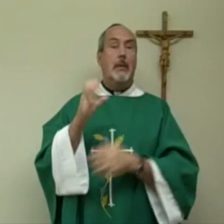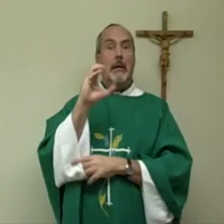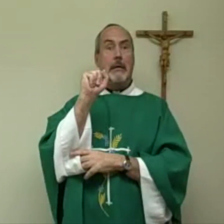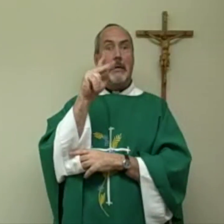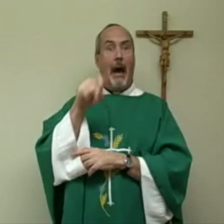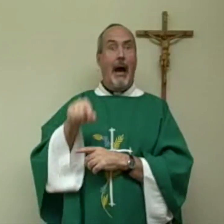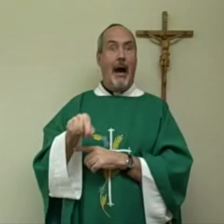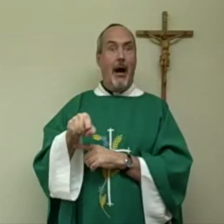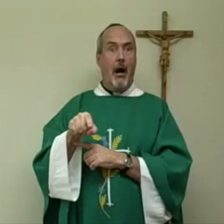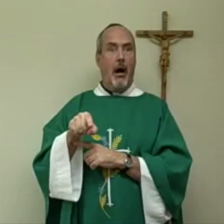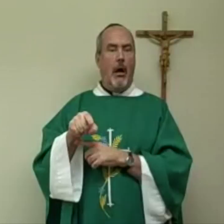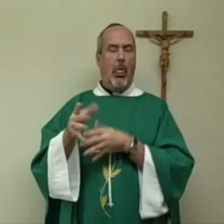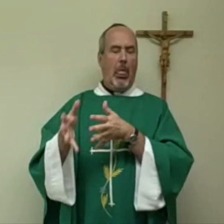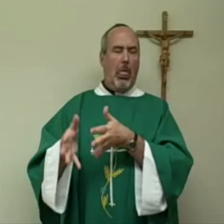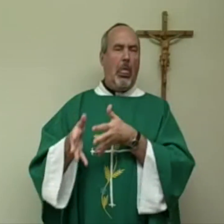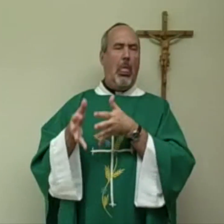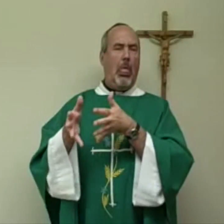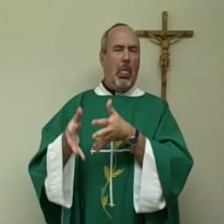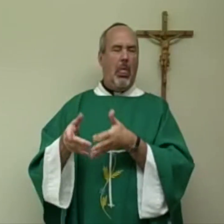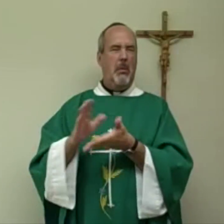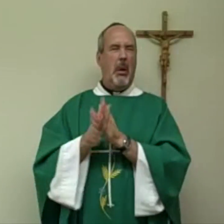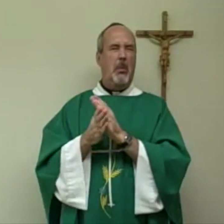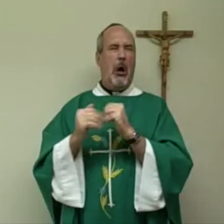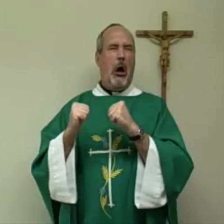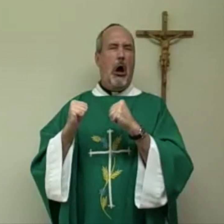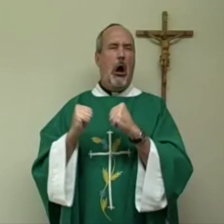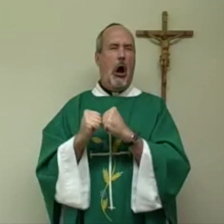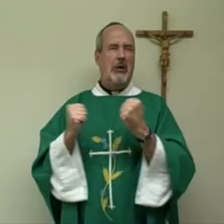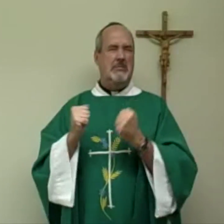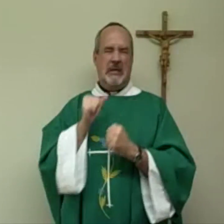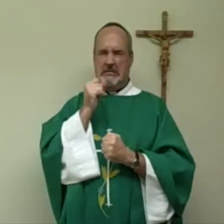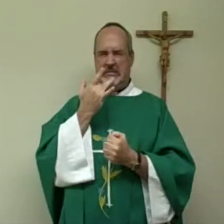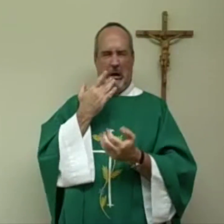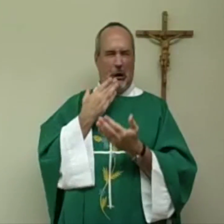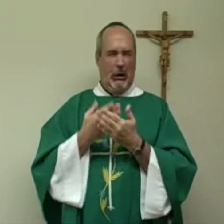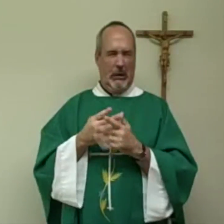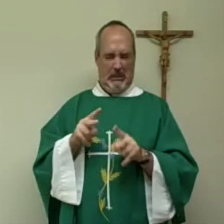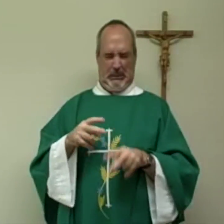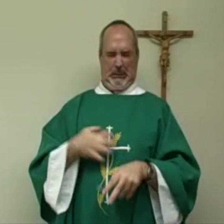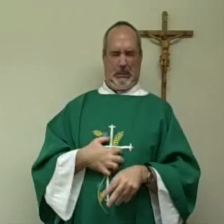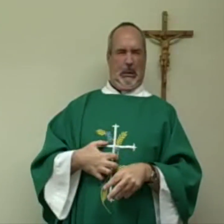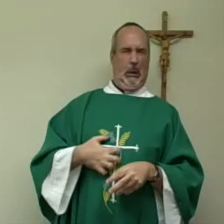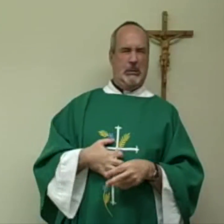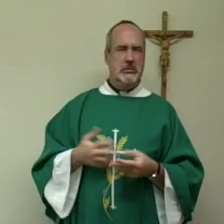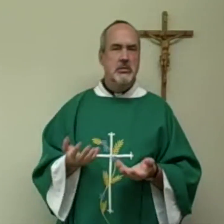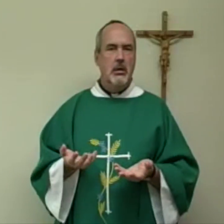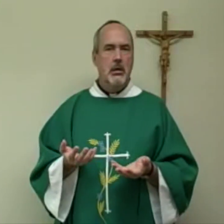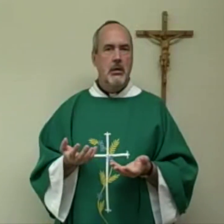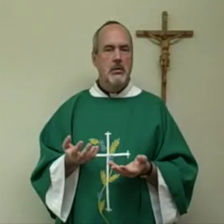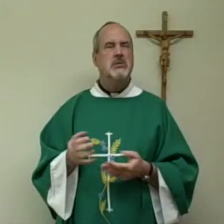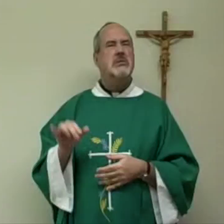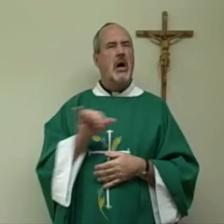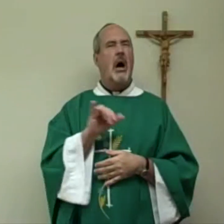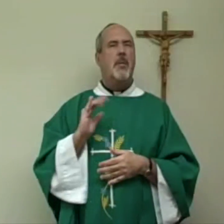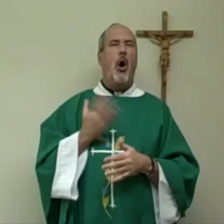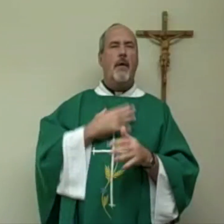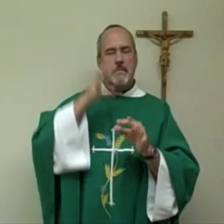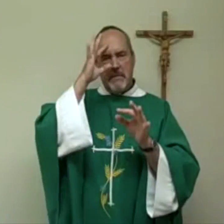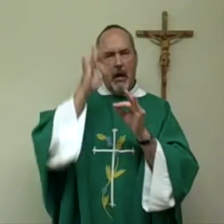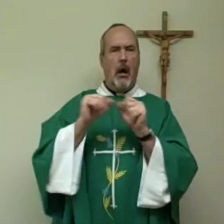and their faith stagnates, becomes stale. Kind of like a piece of leftover cake that sits there for days.